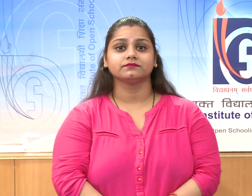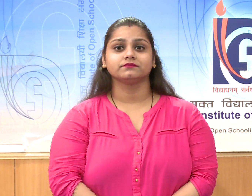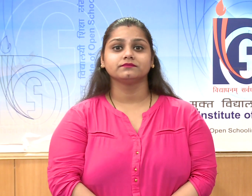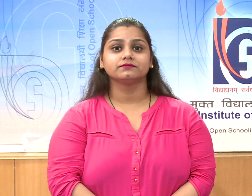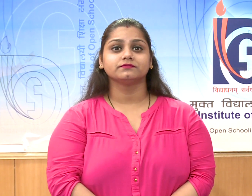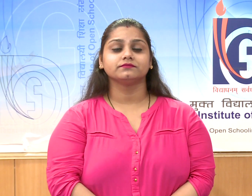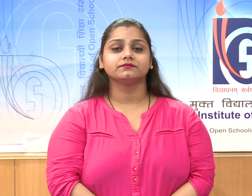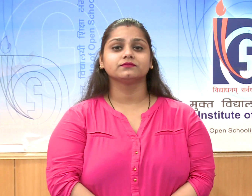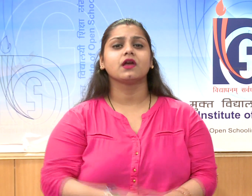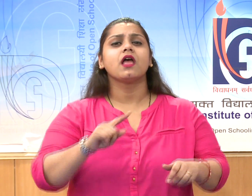during the later part,